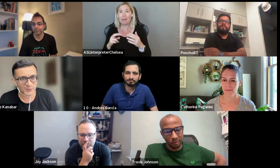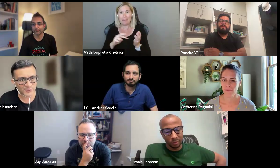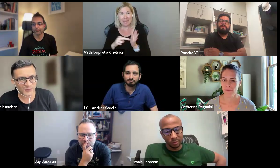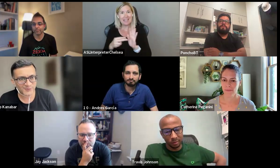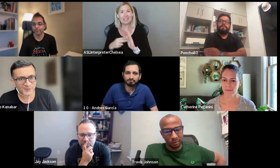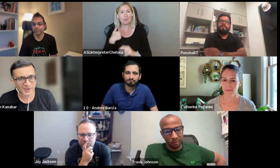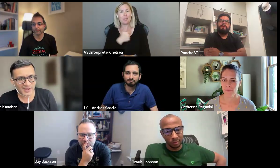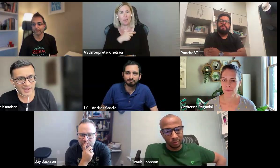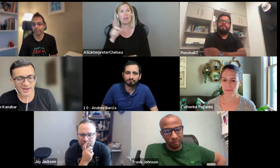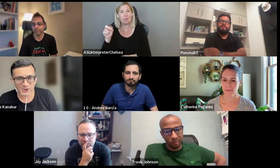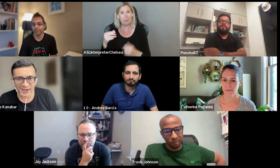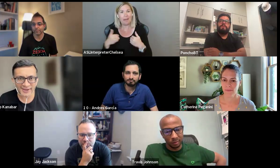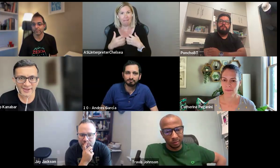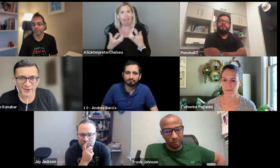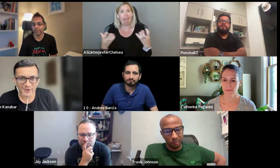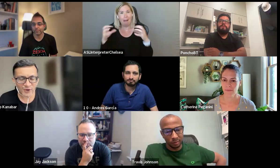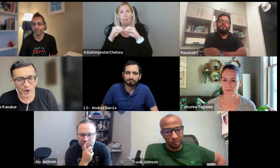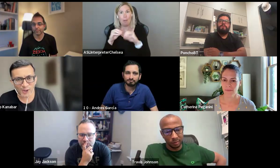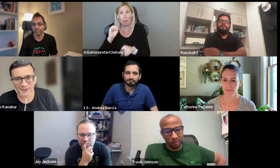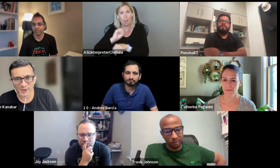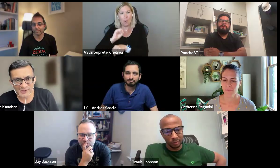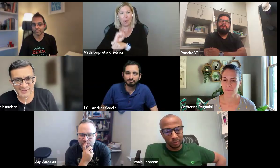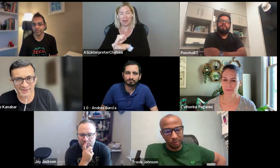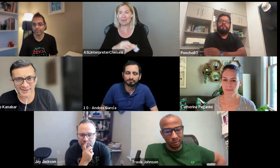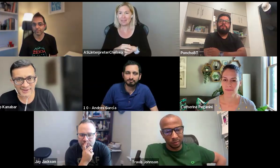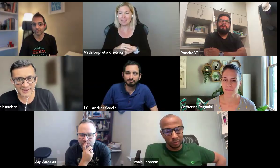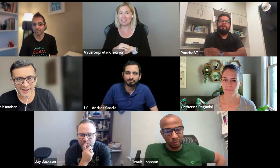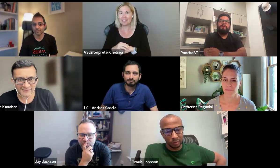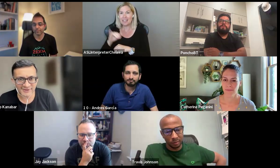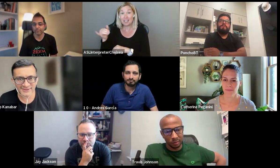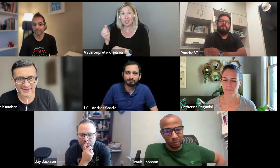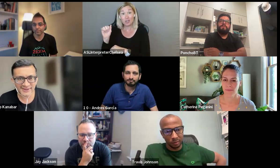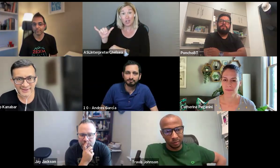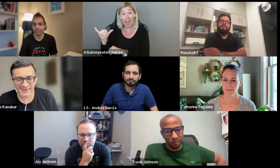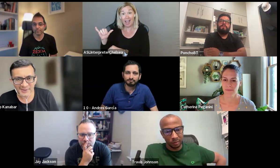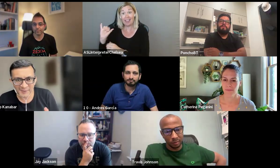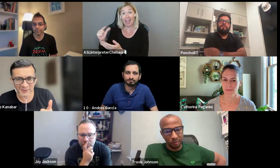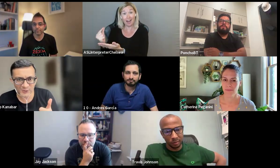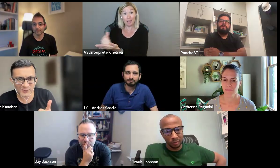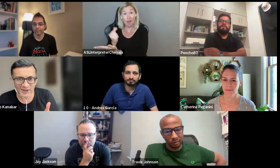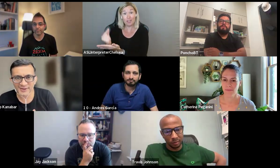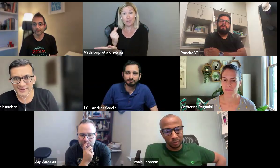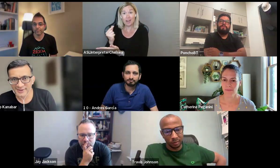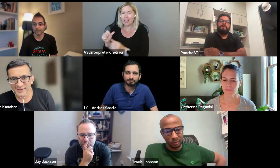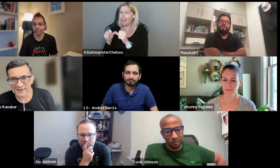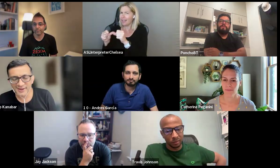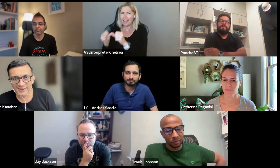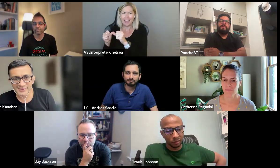do. Jay, for all the glossary and everything, keep up the good work.